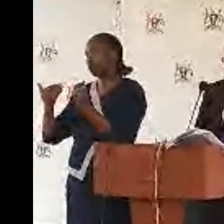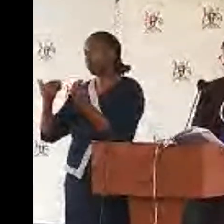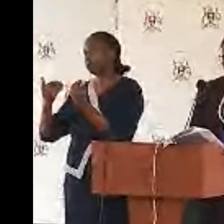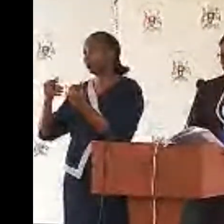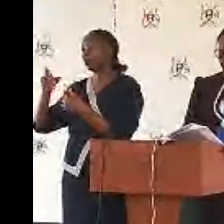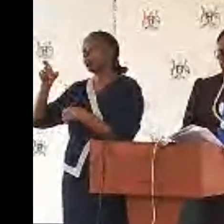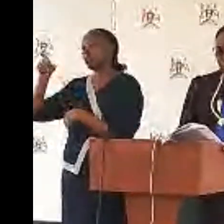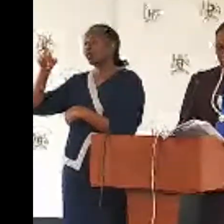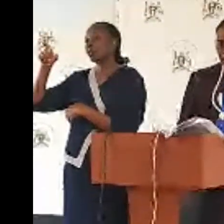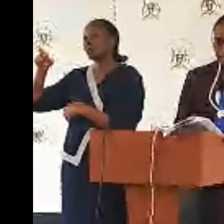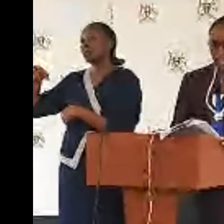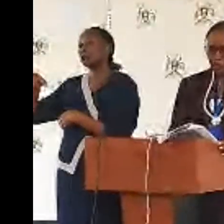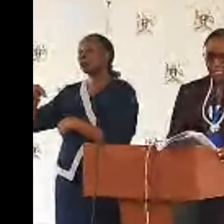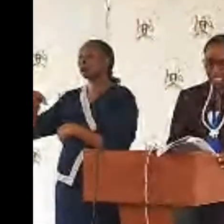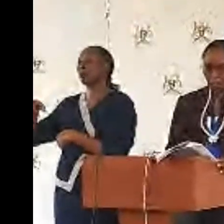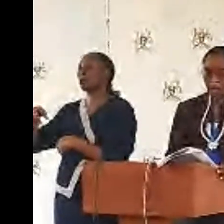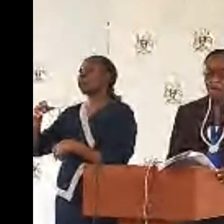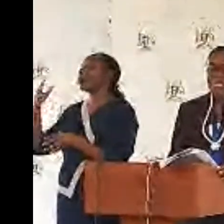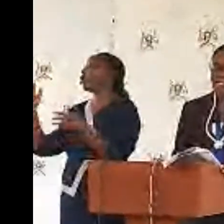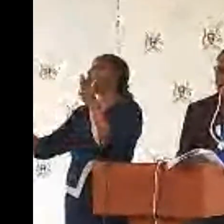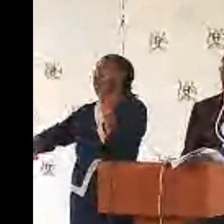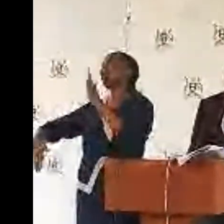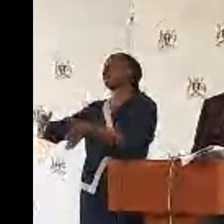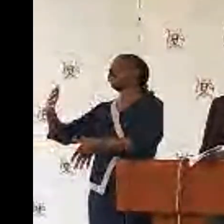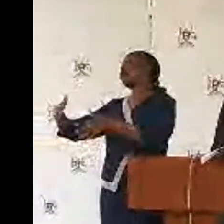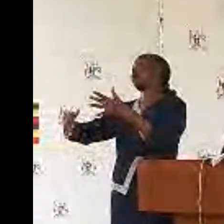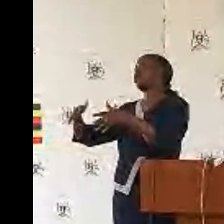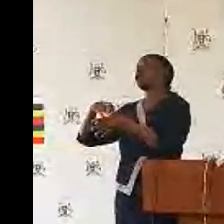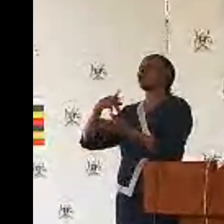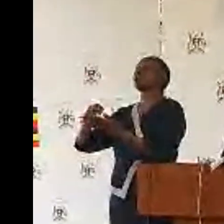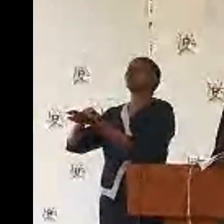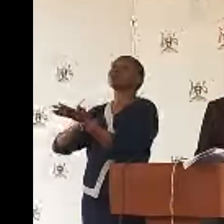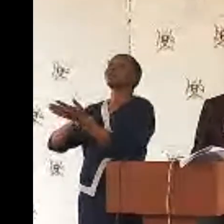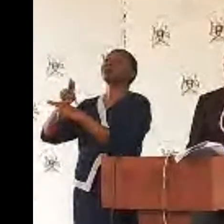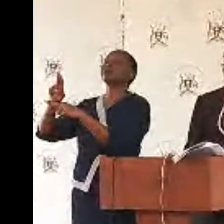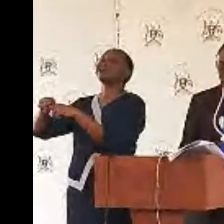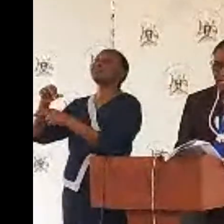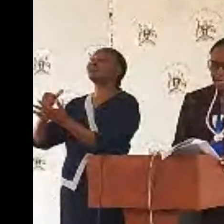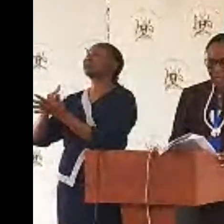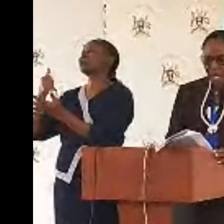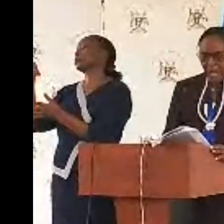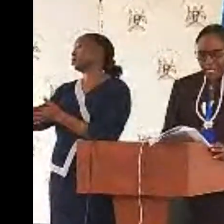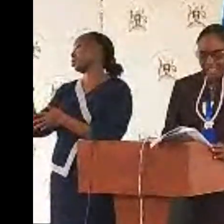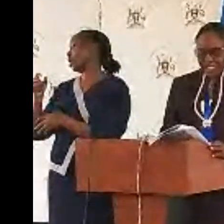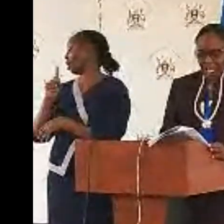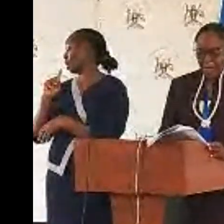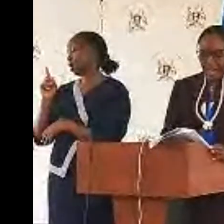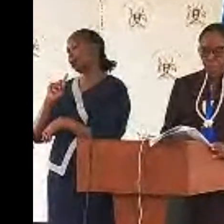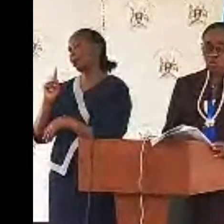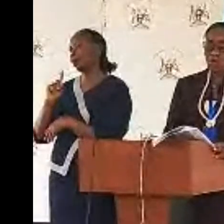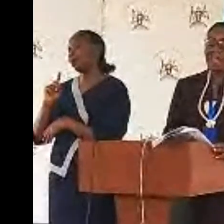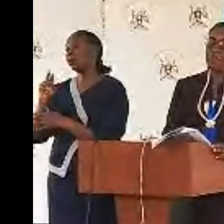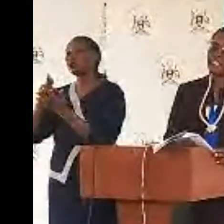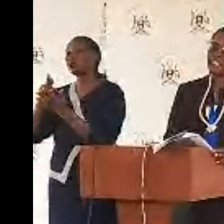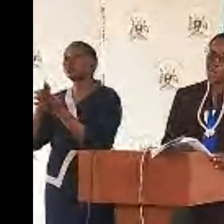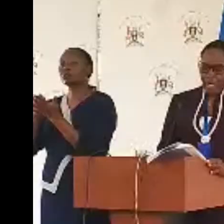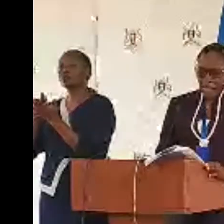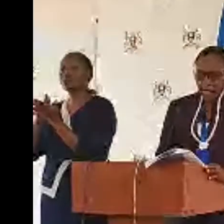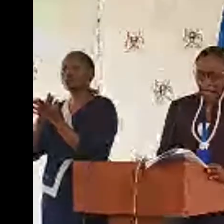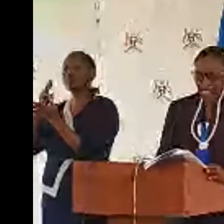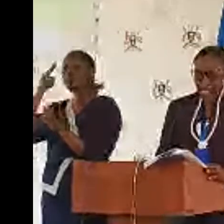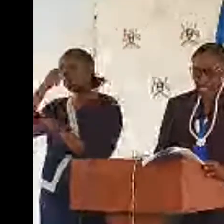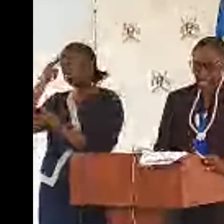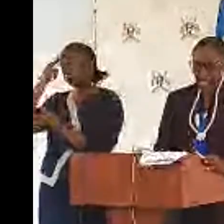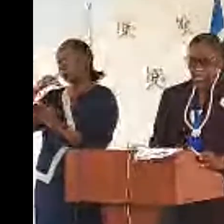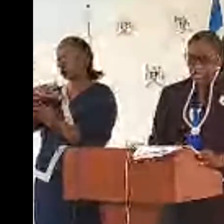N'olwekyo omuntu tagenda kuva bukeeri n'agamba njagala kwewandiisa kukola siniya ya 6. Abayizi abaagala